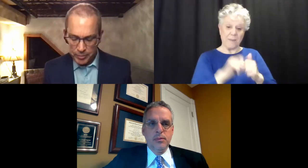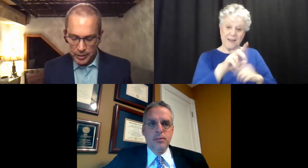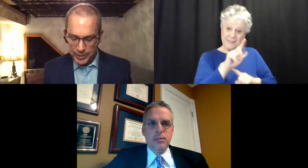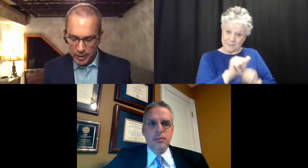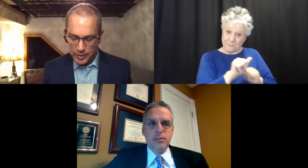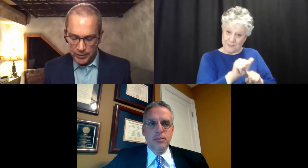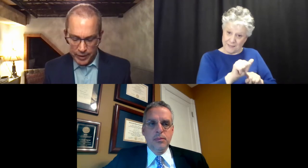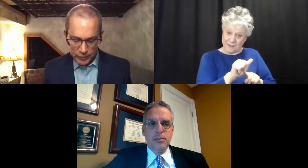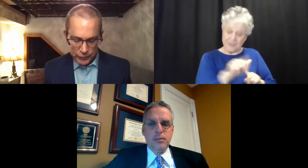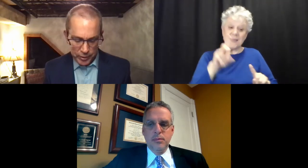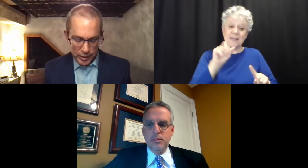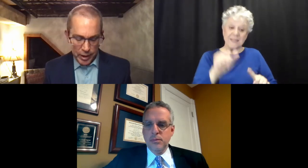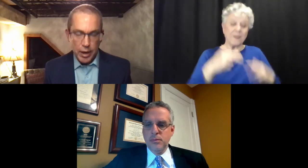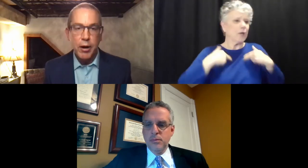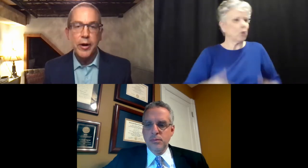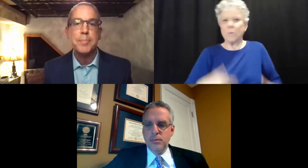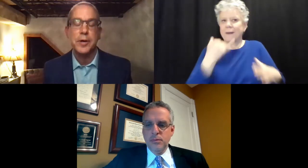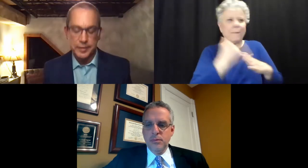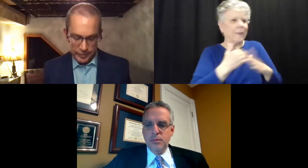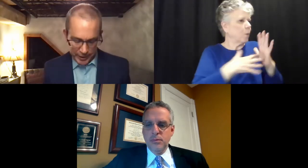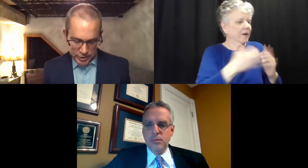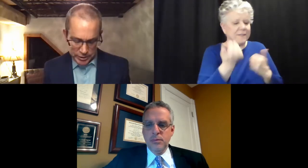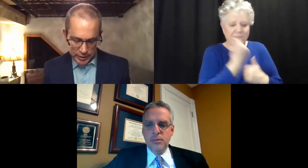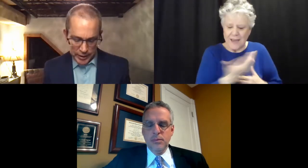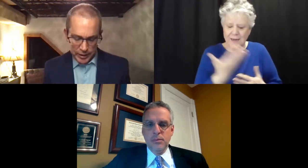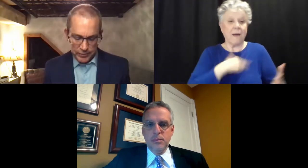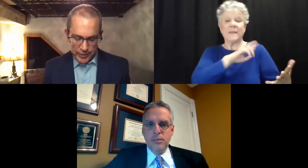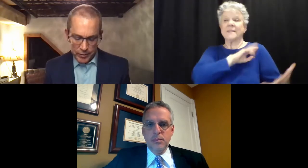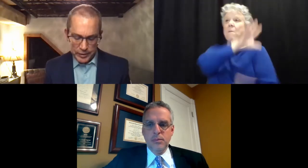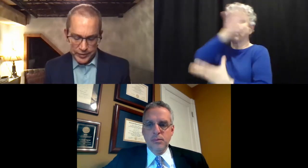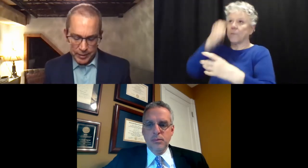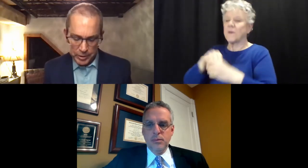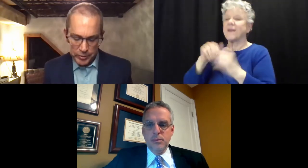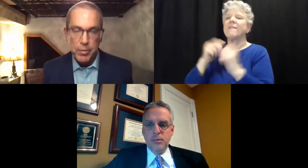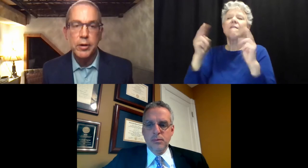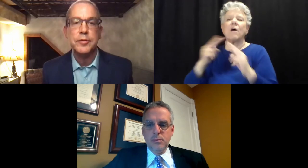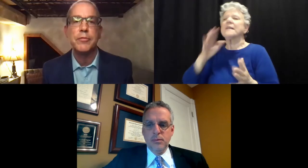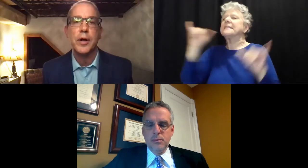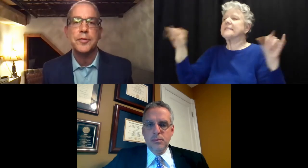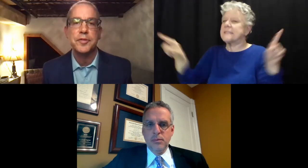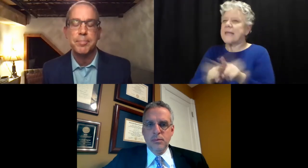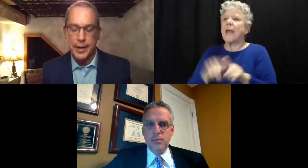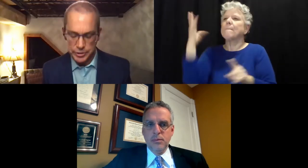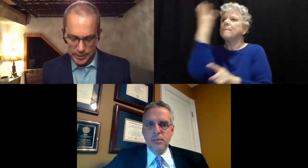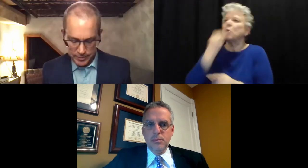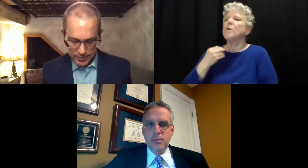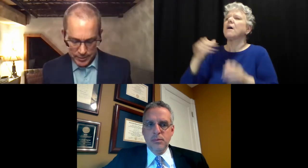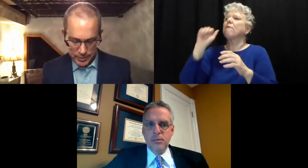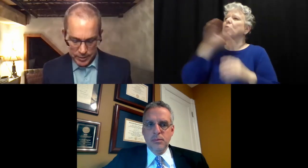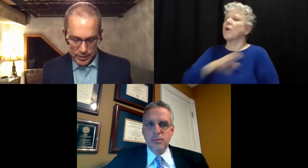and human impairment of every sort are a participation in the very same beauty marks of Christ's